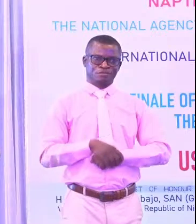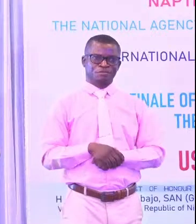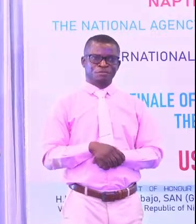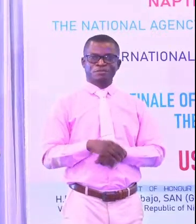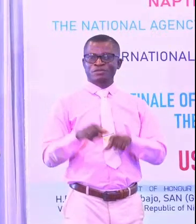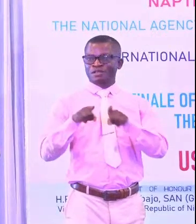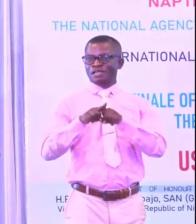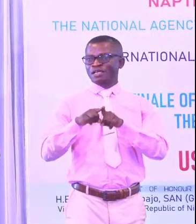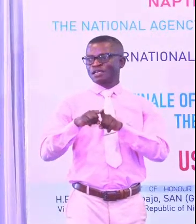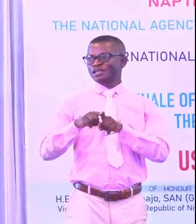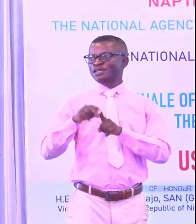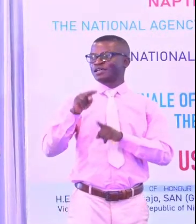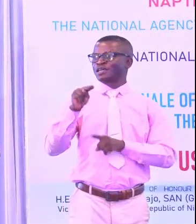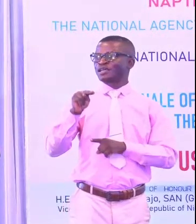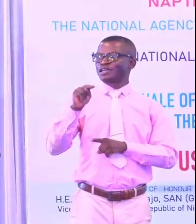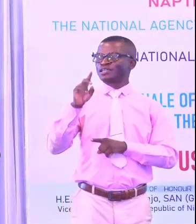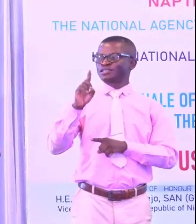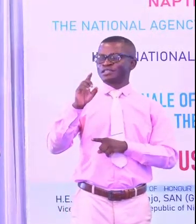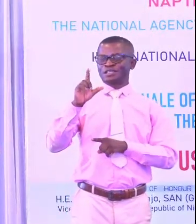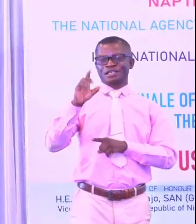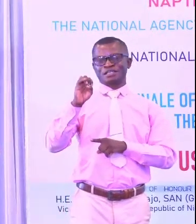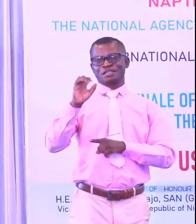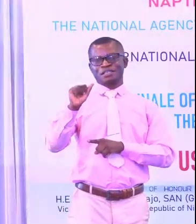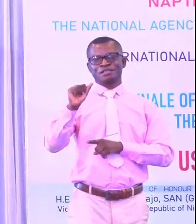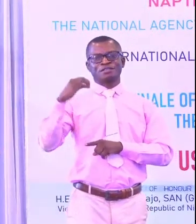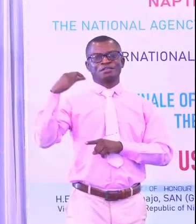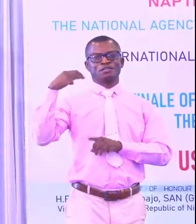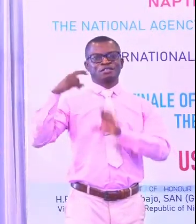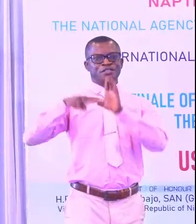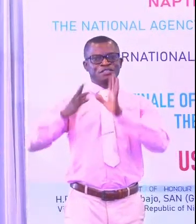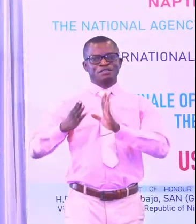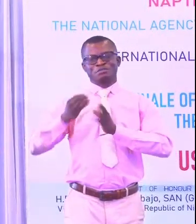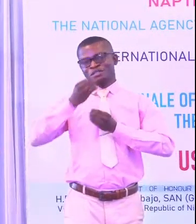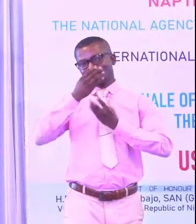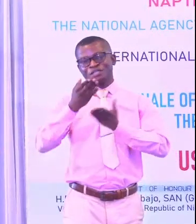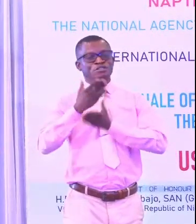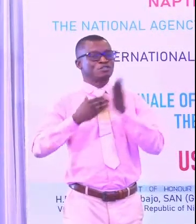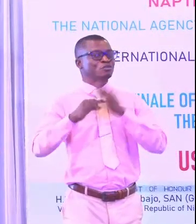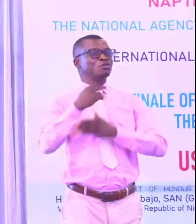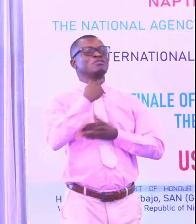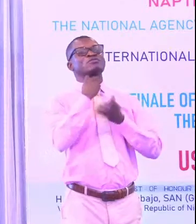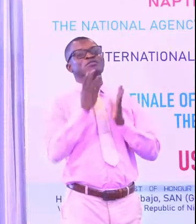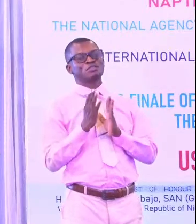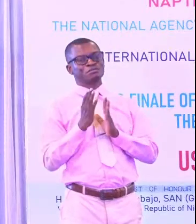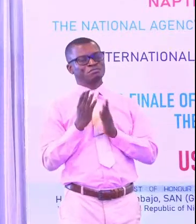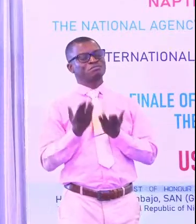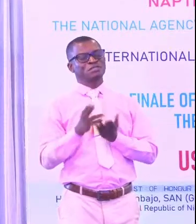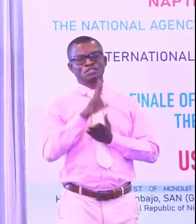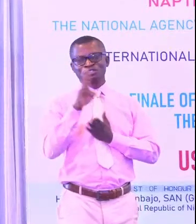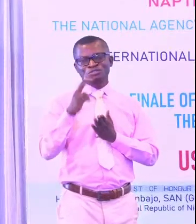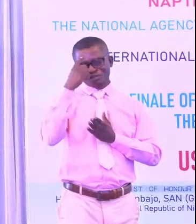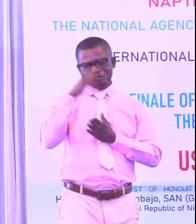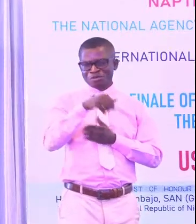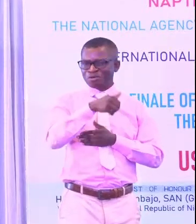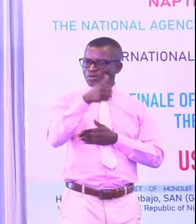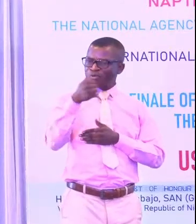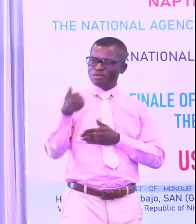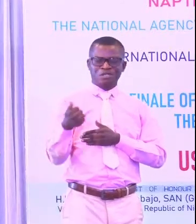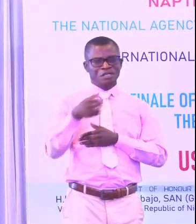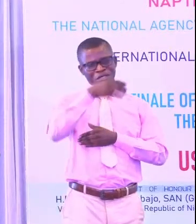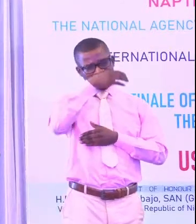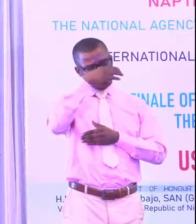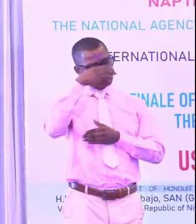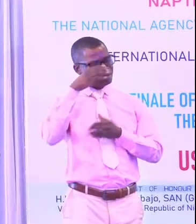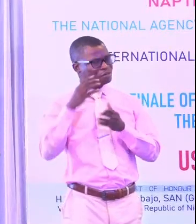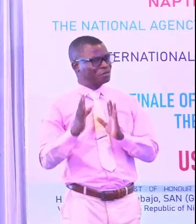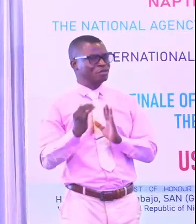Like the NDLEA chairman said, some of these victims are used for other criminal